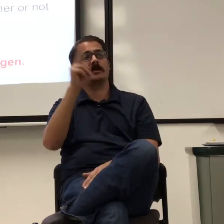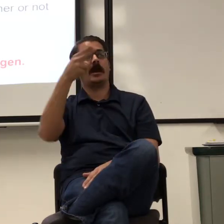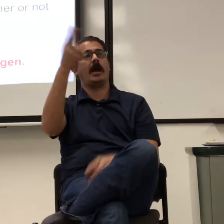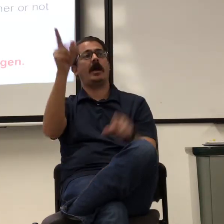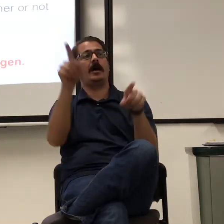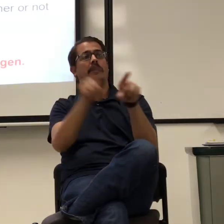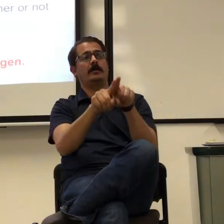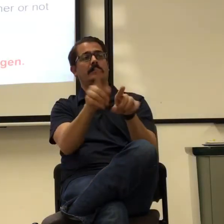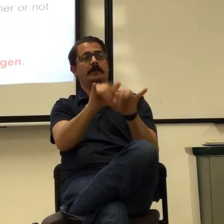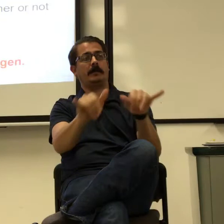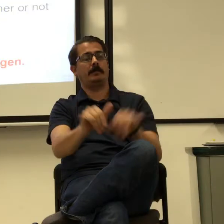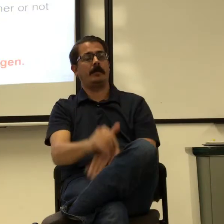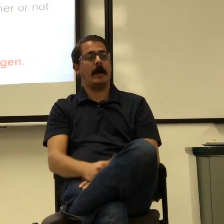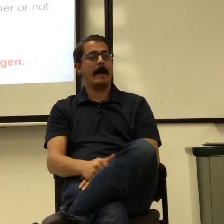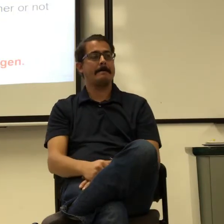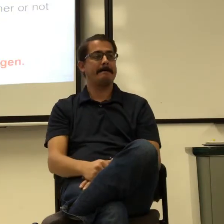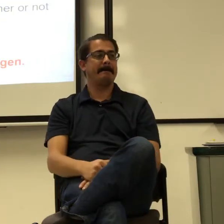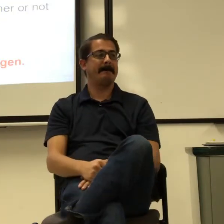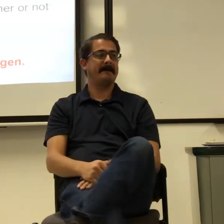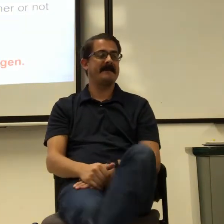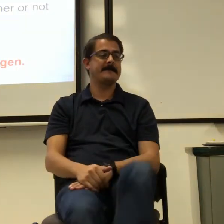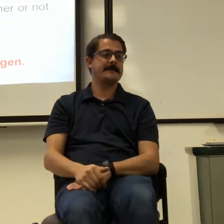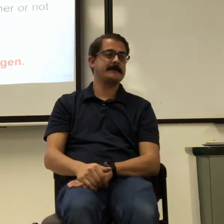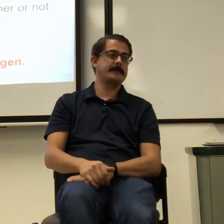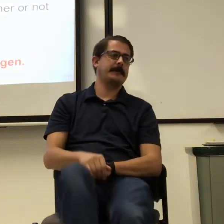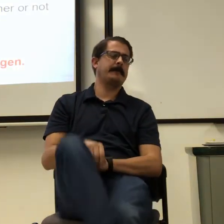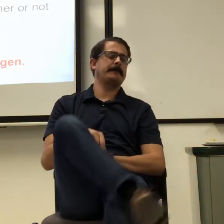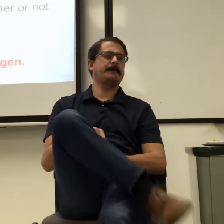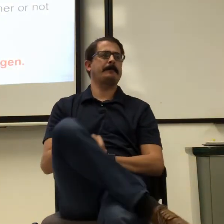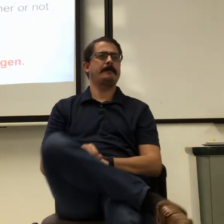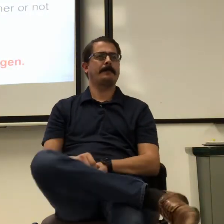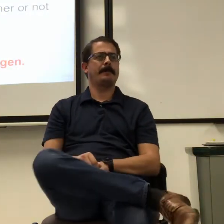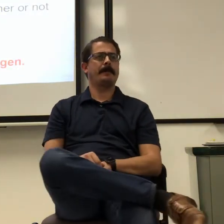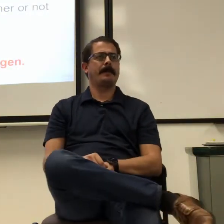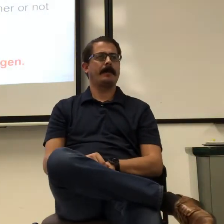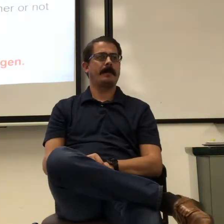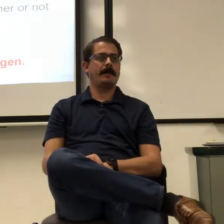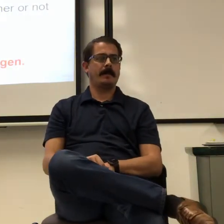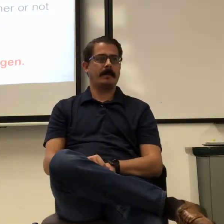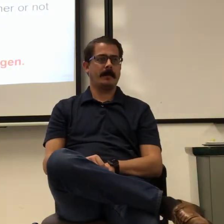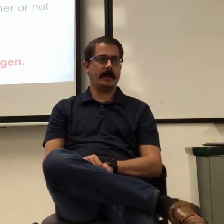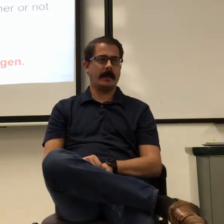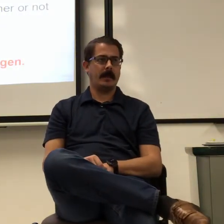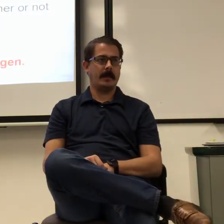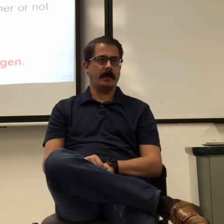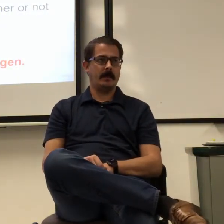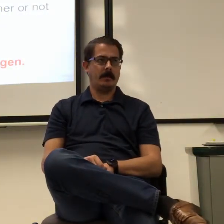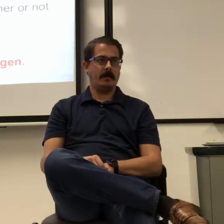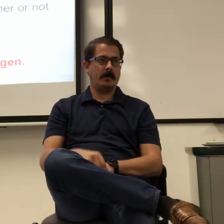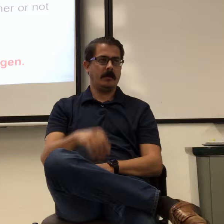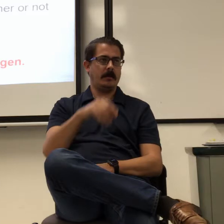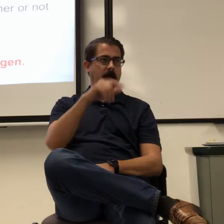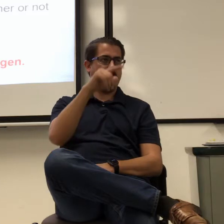Okay. And well, the question becomes, how does it change from low to high? And